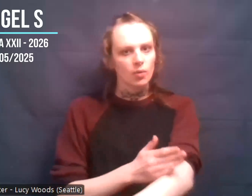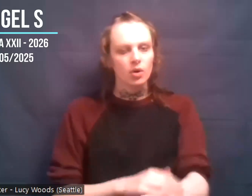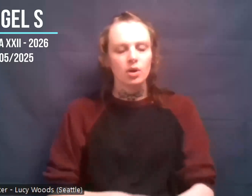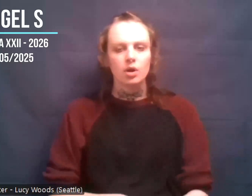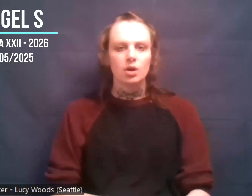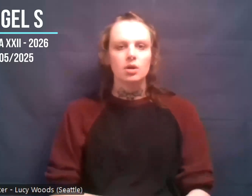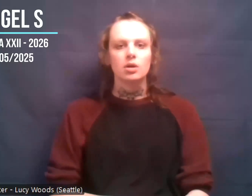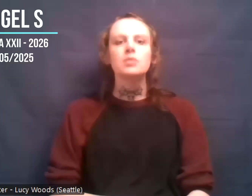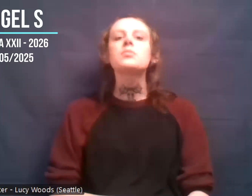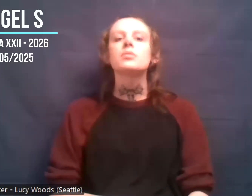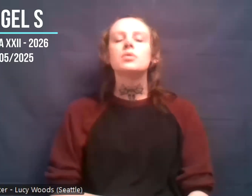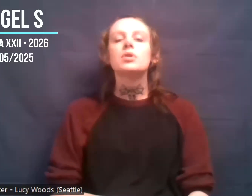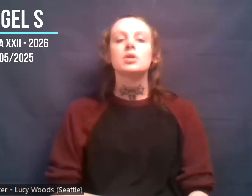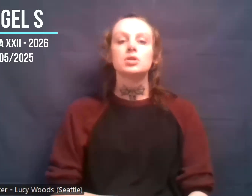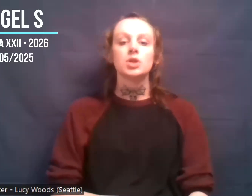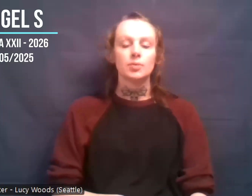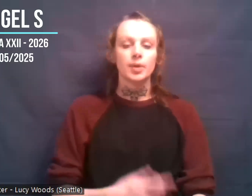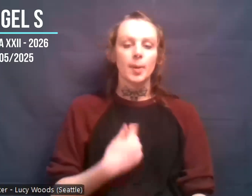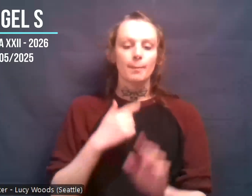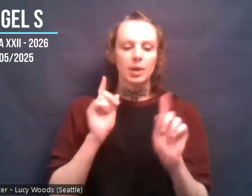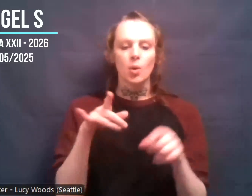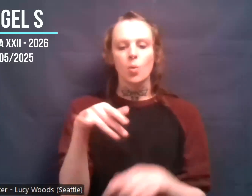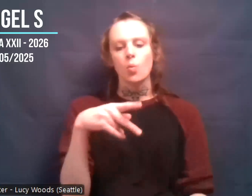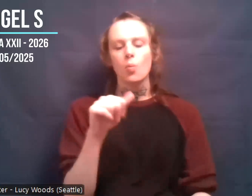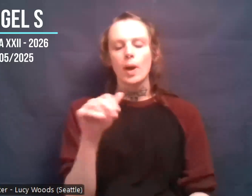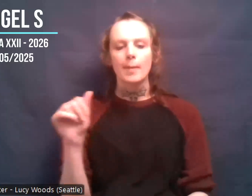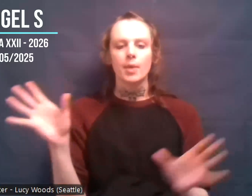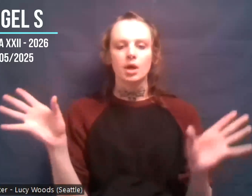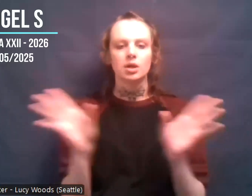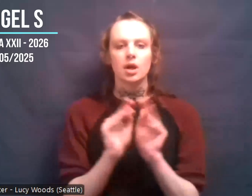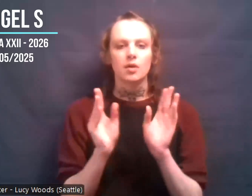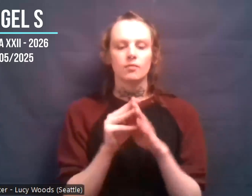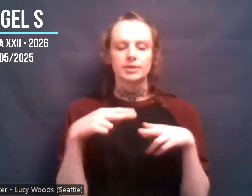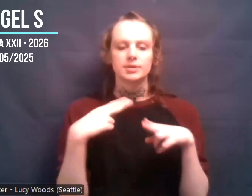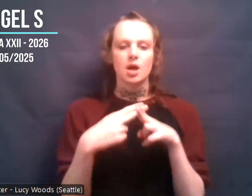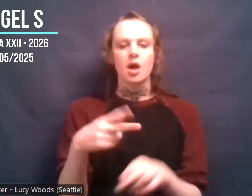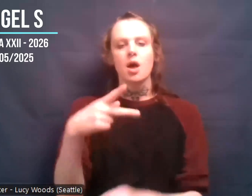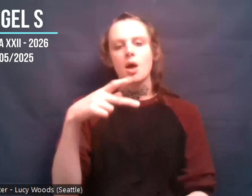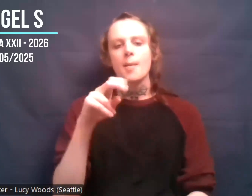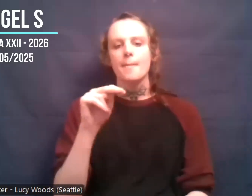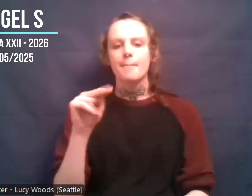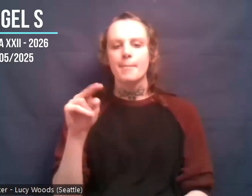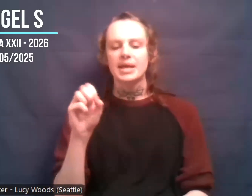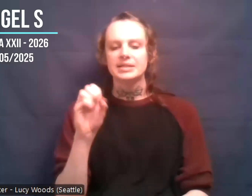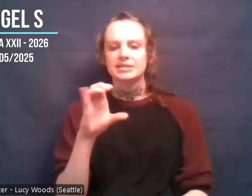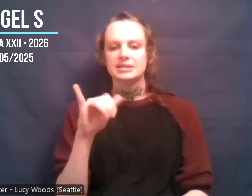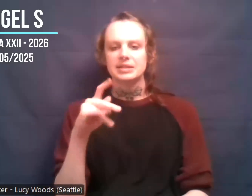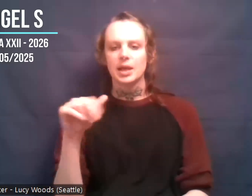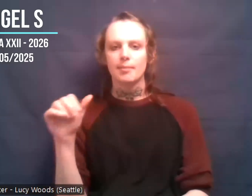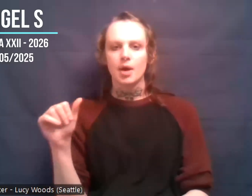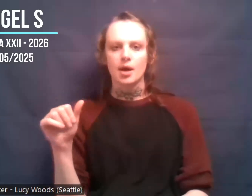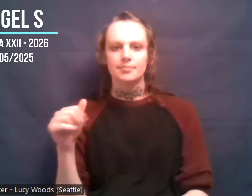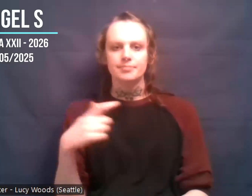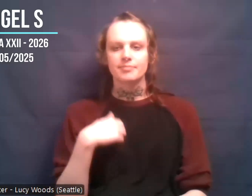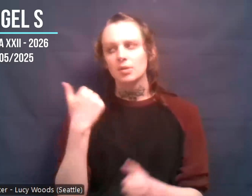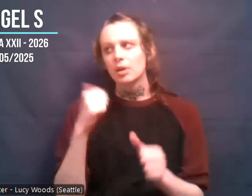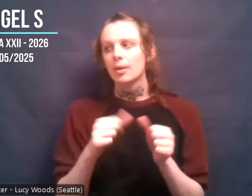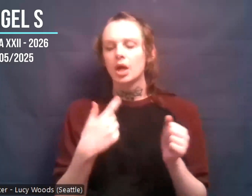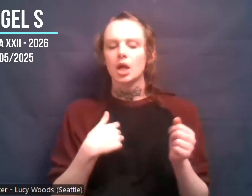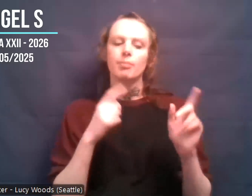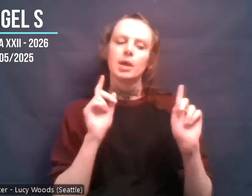this YPAA conference called PenCPA, and I remember thinking, I'm going to go to this conference. It's going to be a bunch